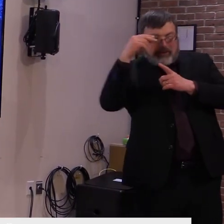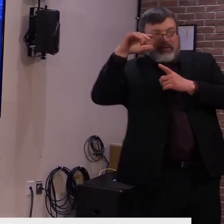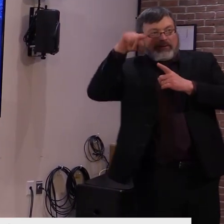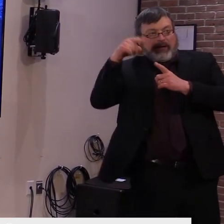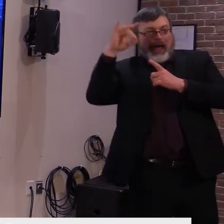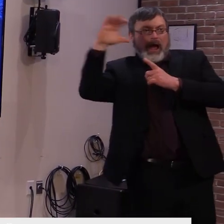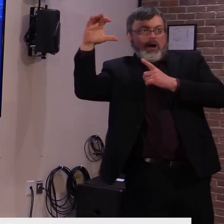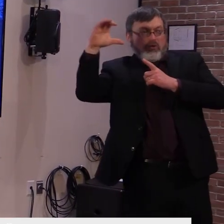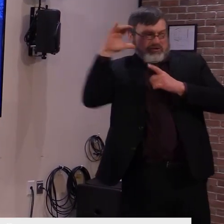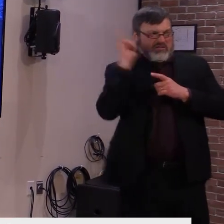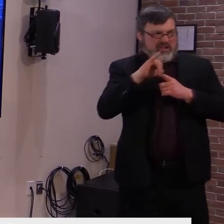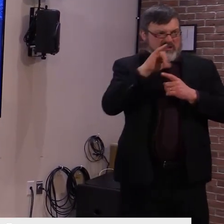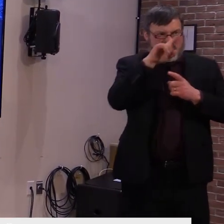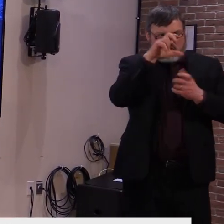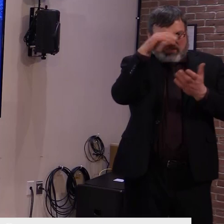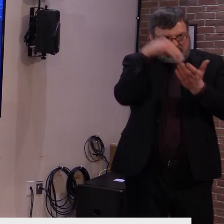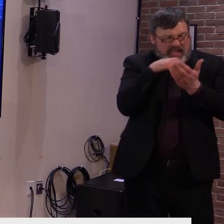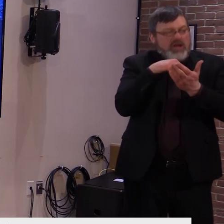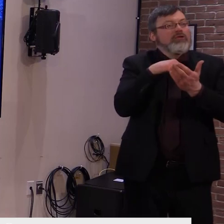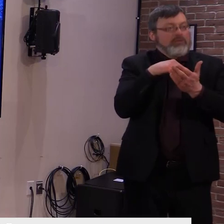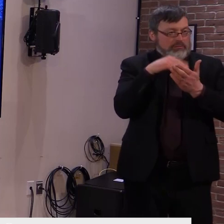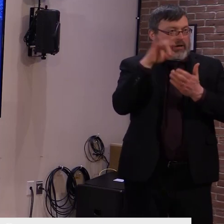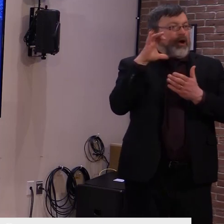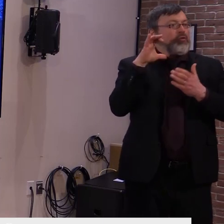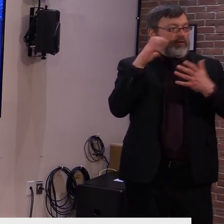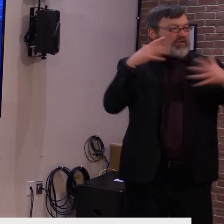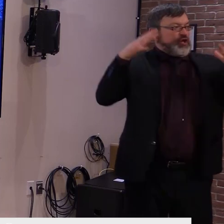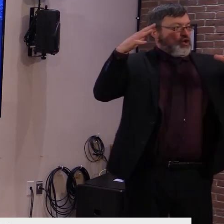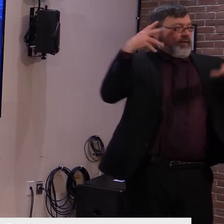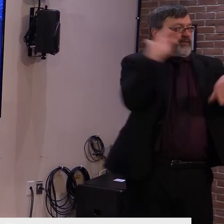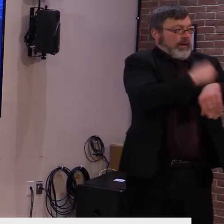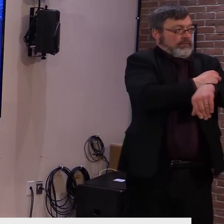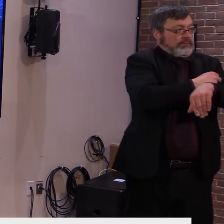52,631 have received their first dose of vaccine.